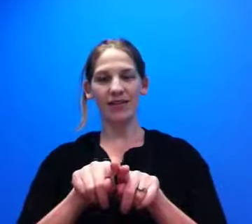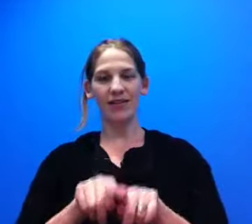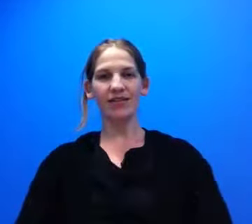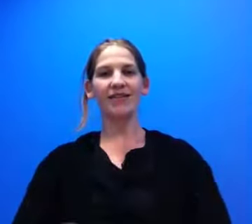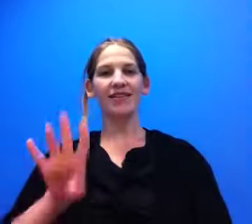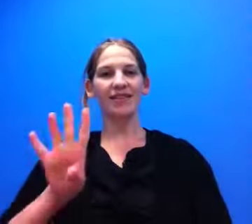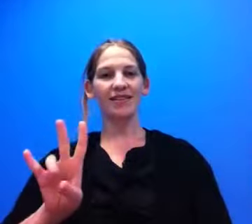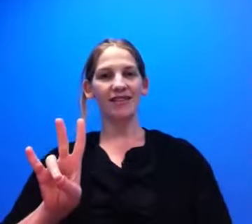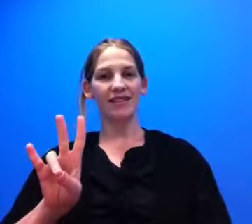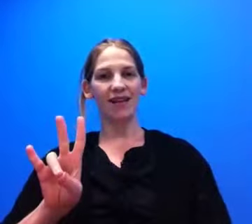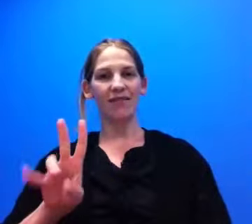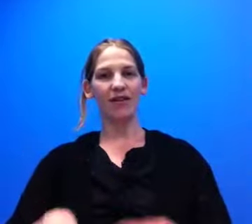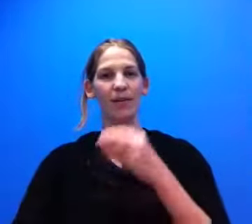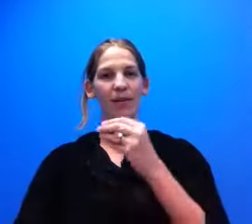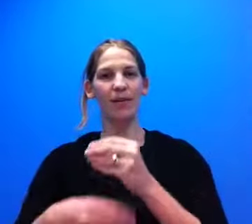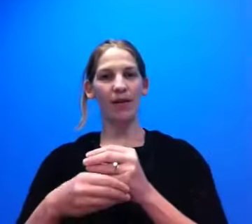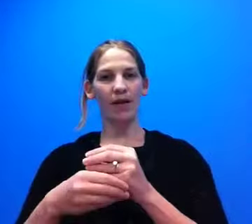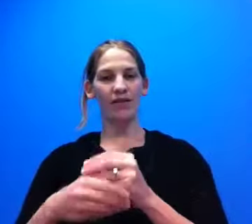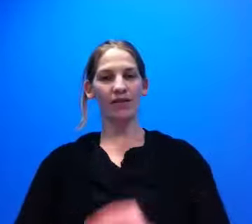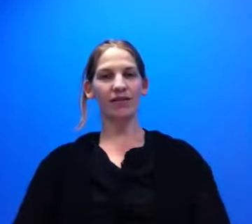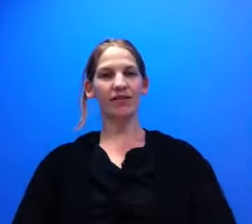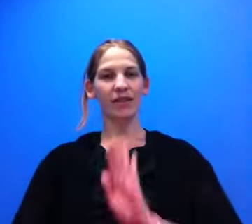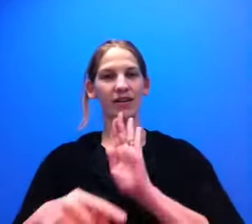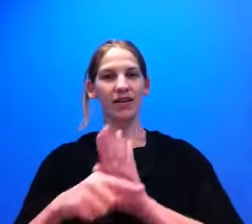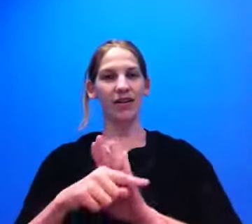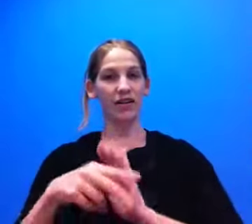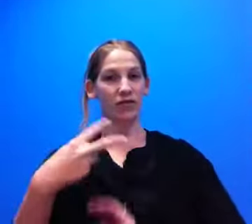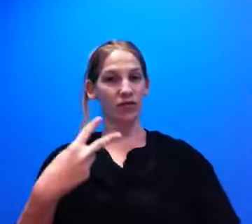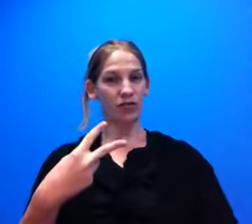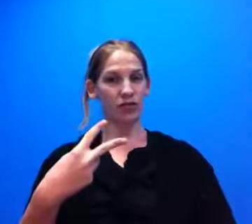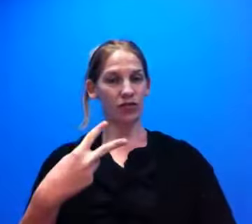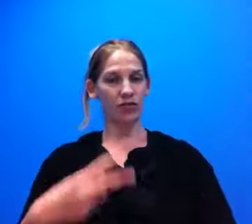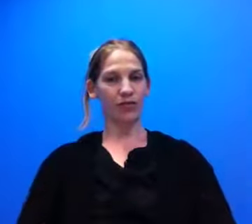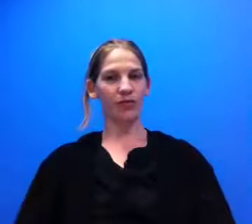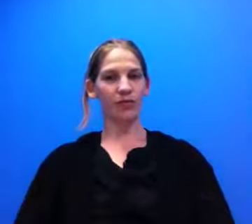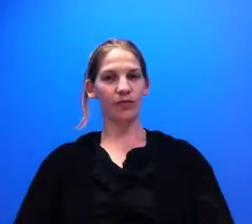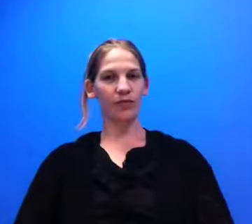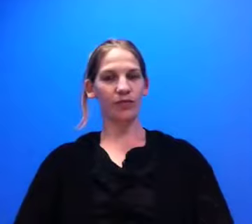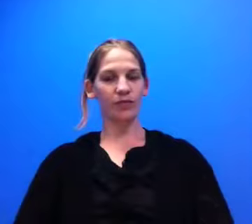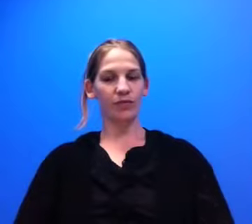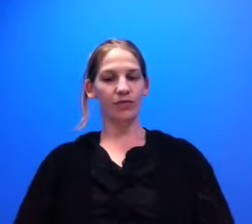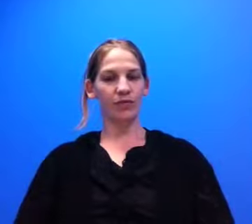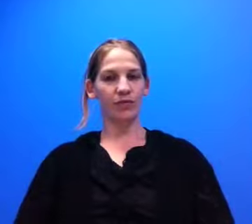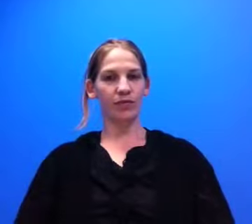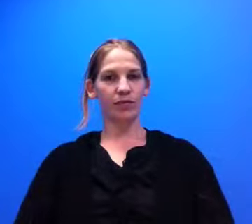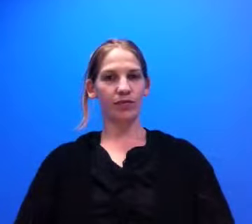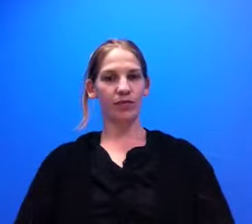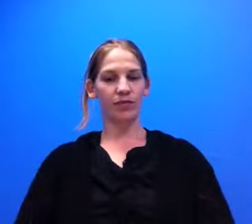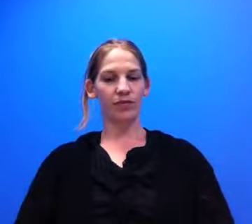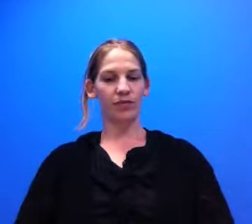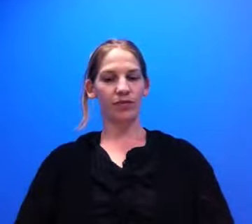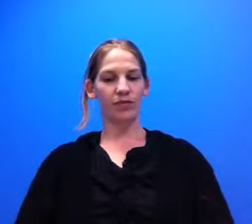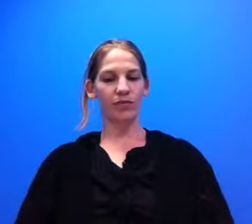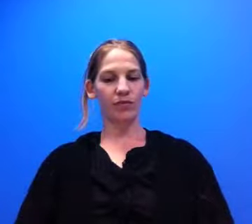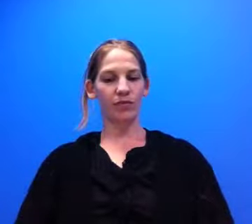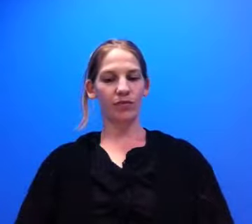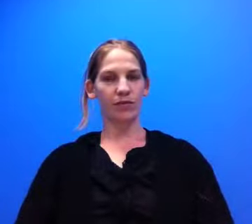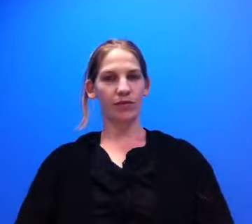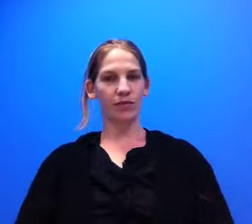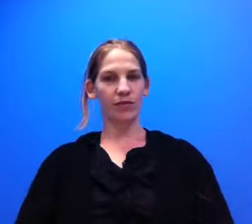plus -2. -2, very good. And so we're seeing here, using our commutative property for addition,